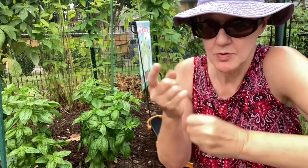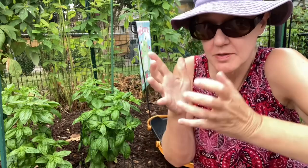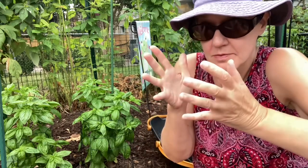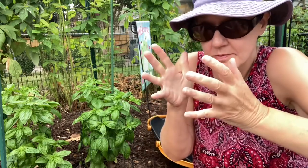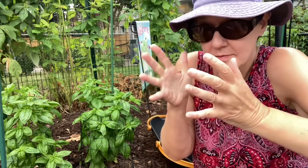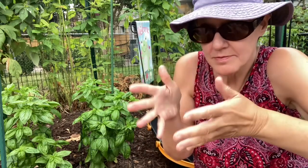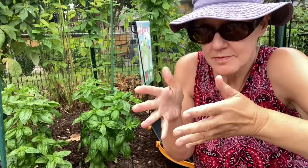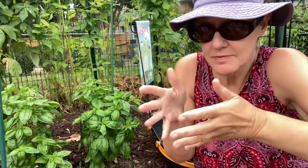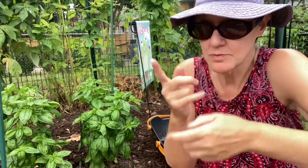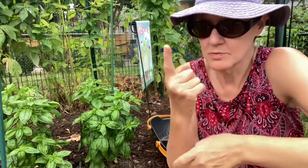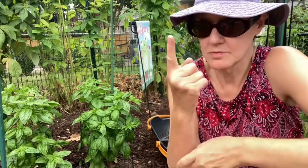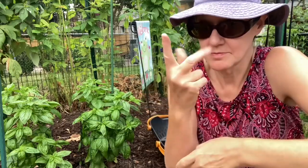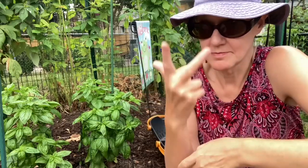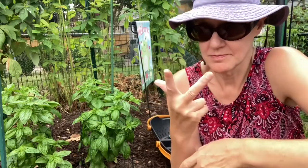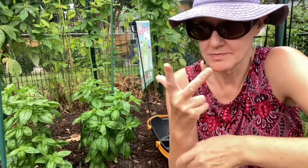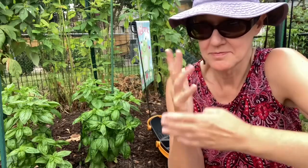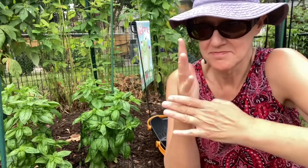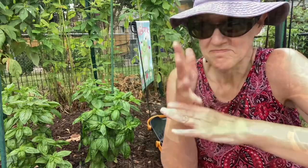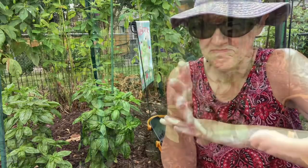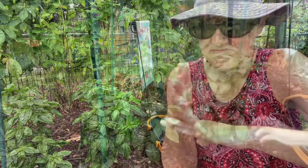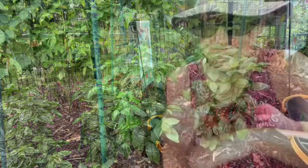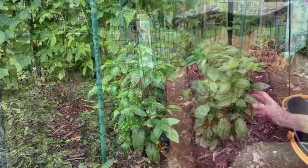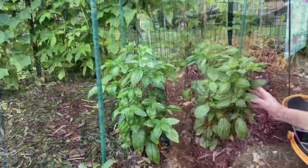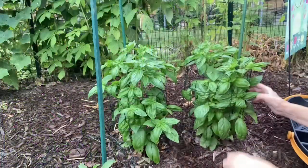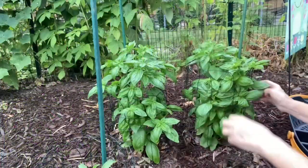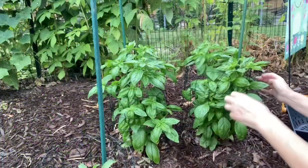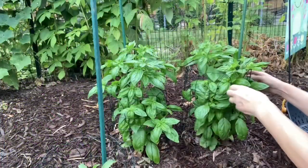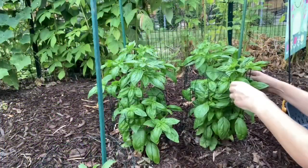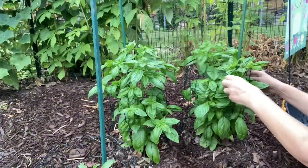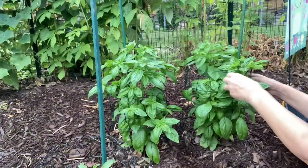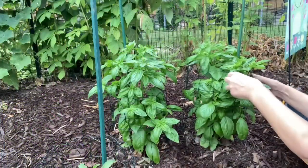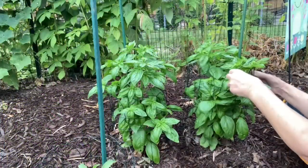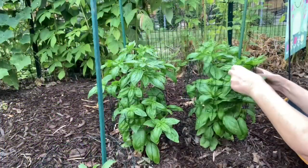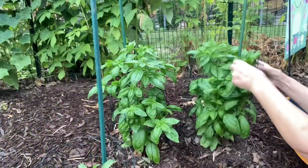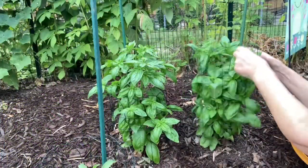Just make sure to leave at least a third of the plant.